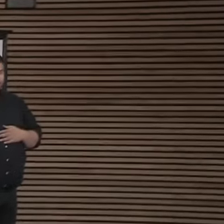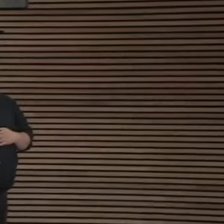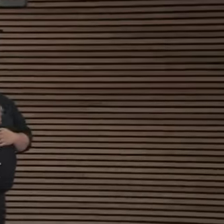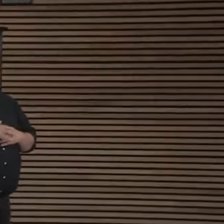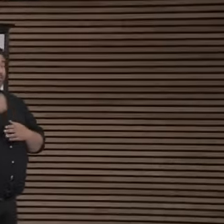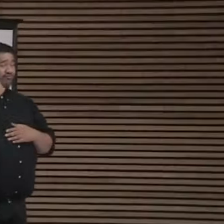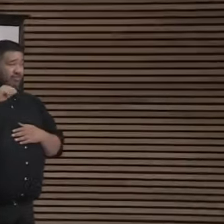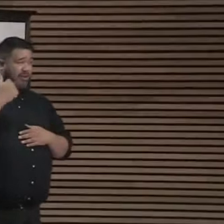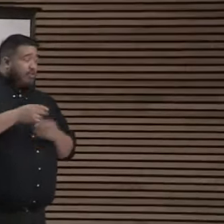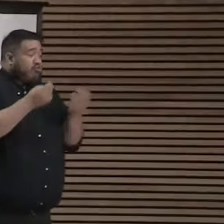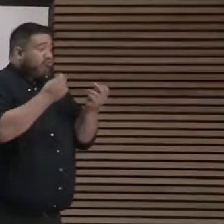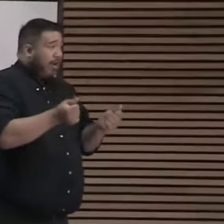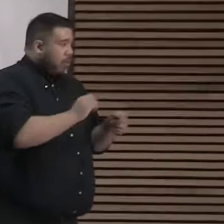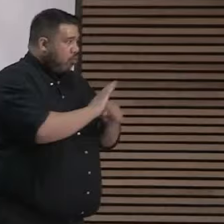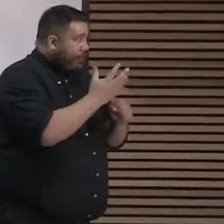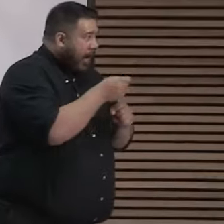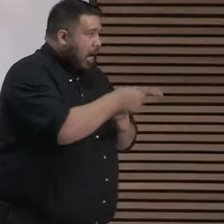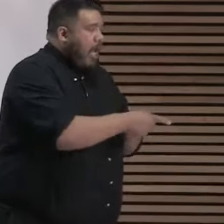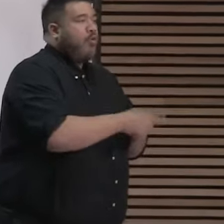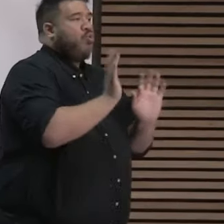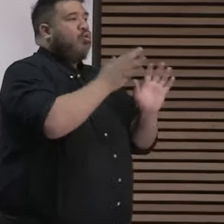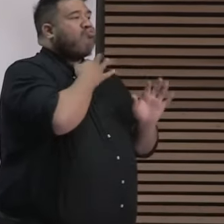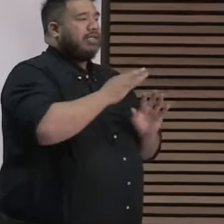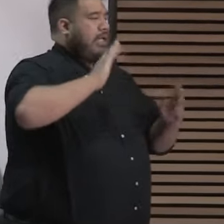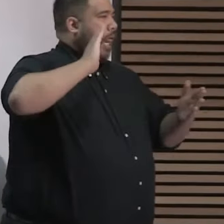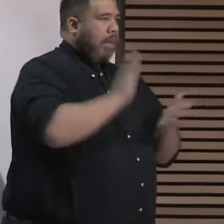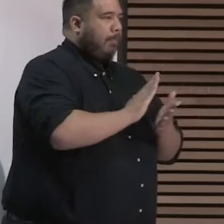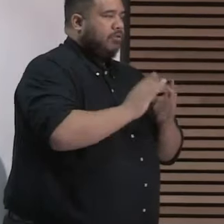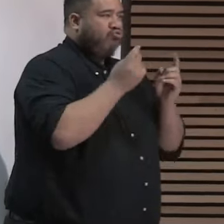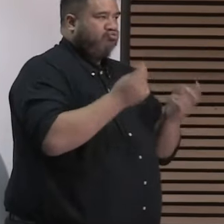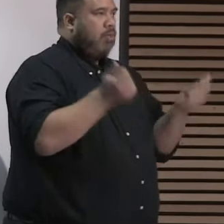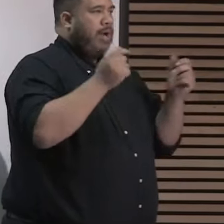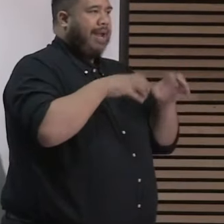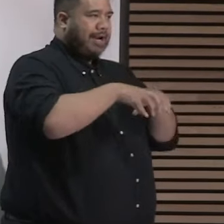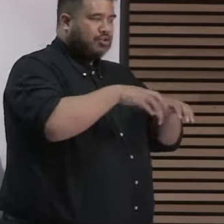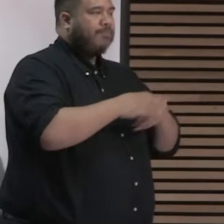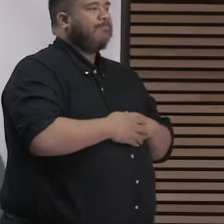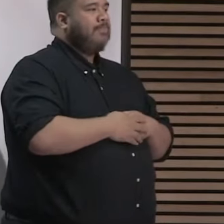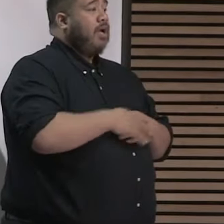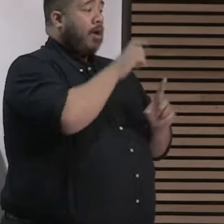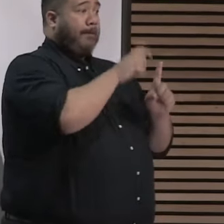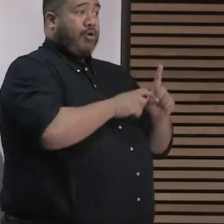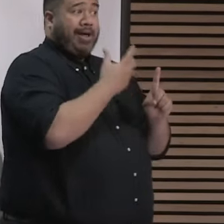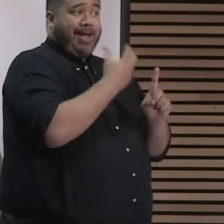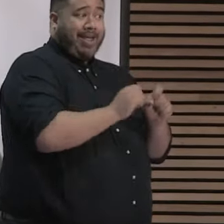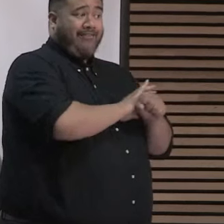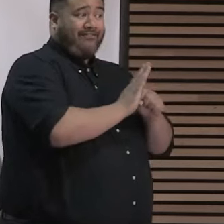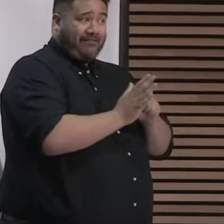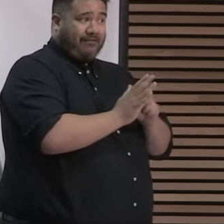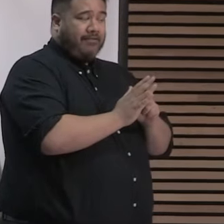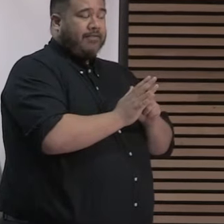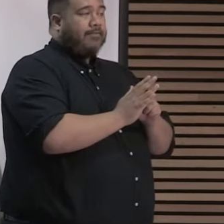outlined, we took immediate action to limit the risk presented by this situation. A person testing positive for COVID in a managed